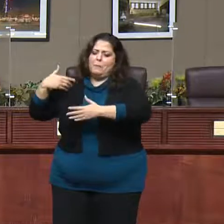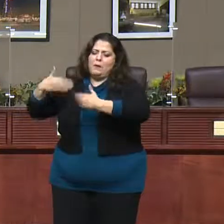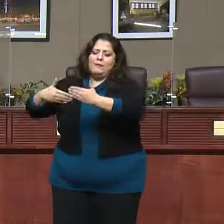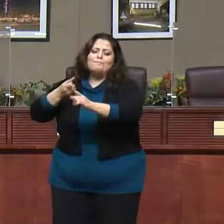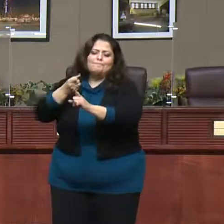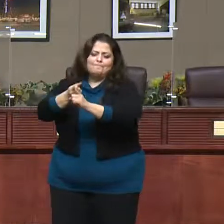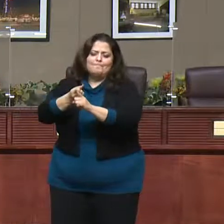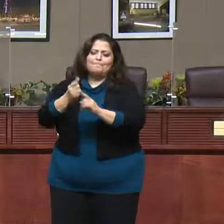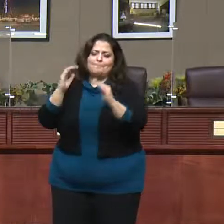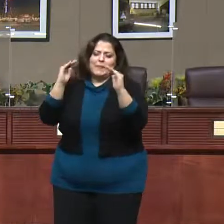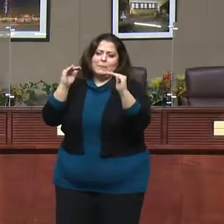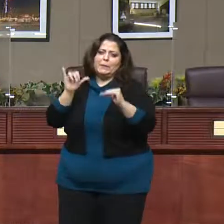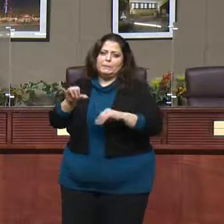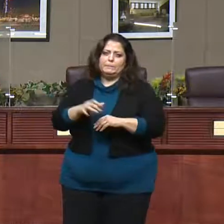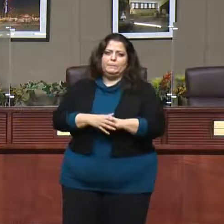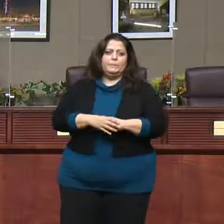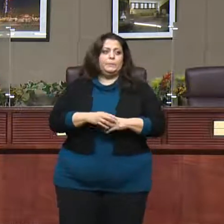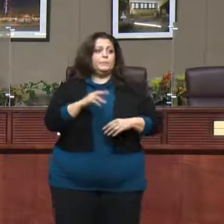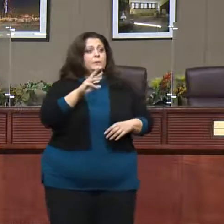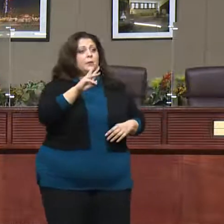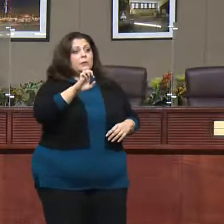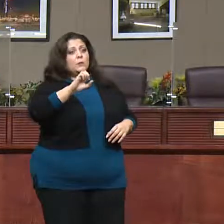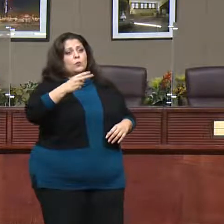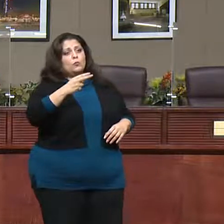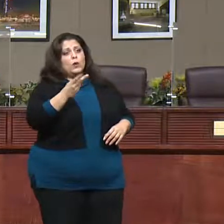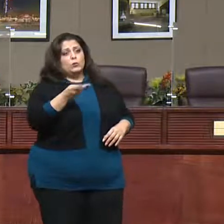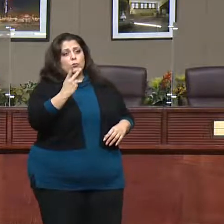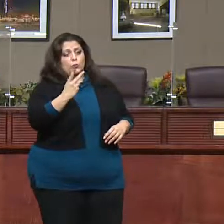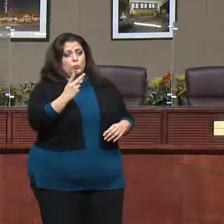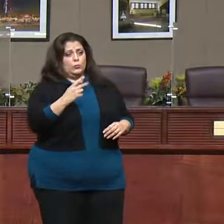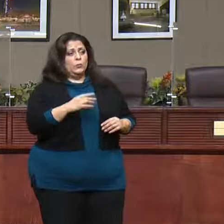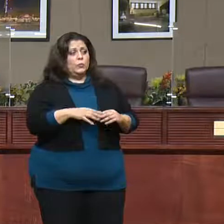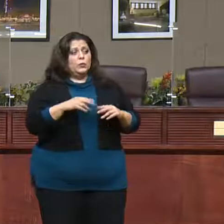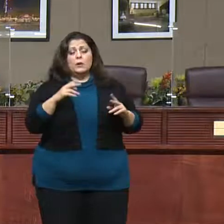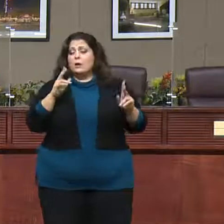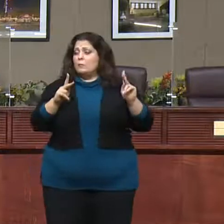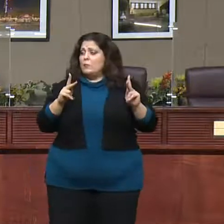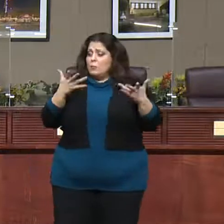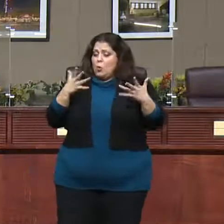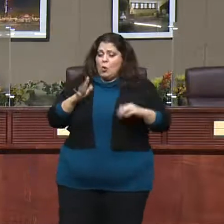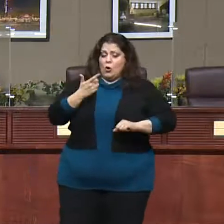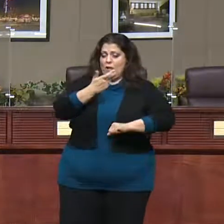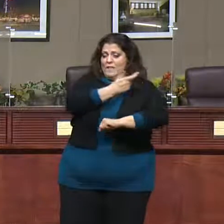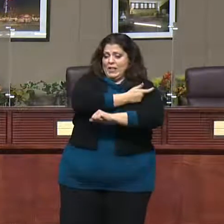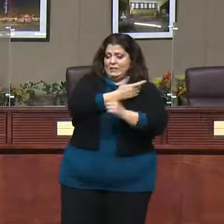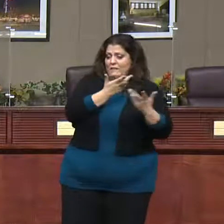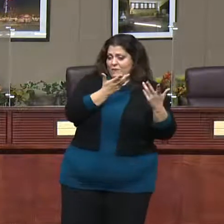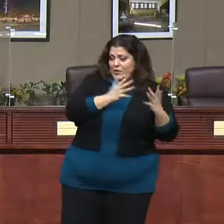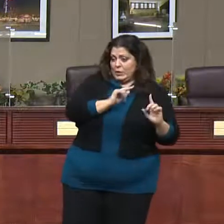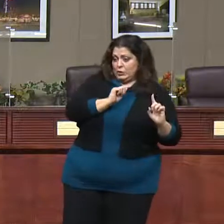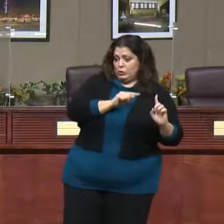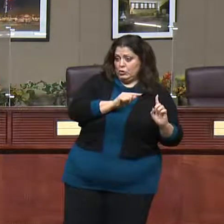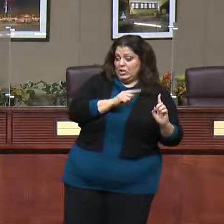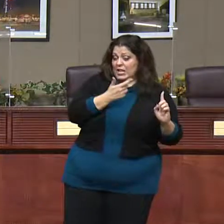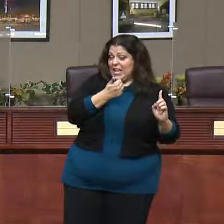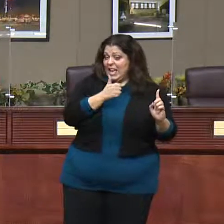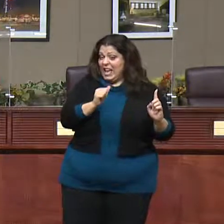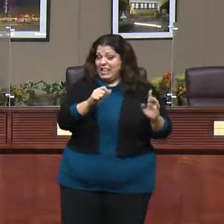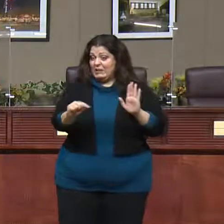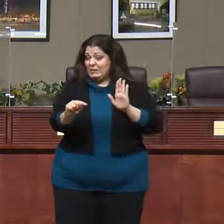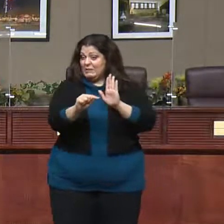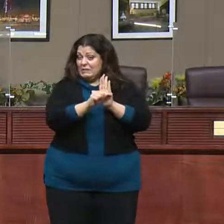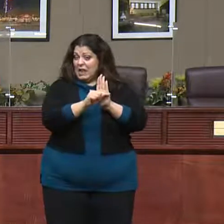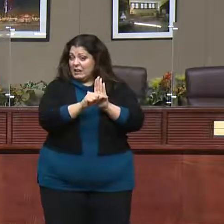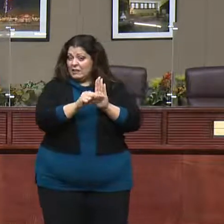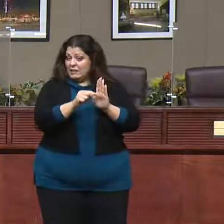Bob Hazen from West 2. For the people who have been vaccinated already, who have received the vaccine, has there been any indication of any kind of adverse effects or any